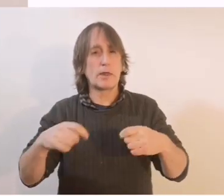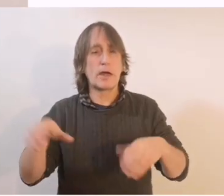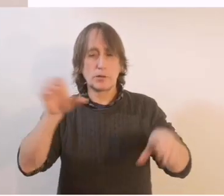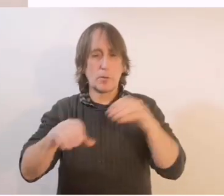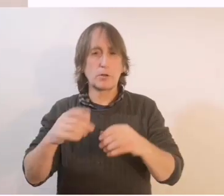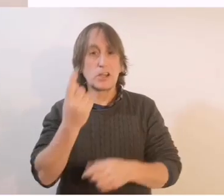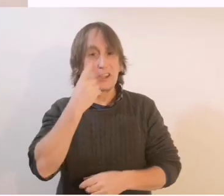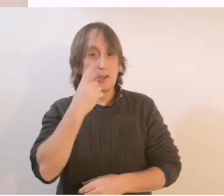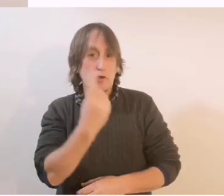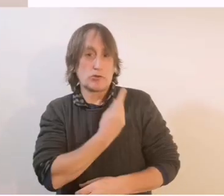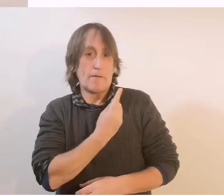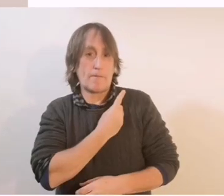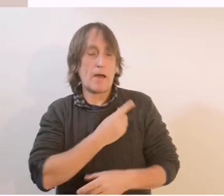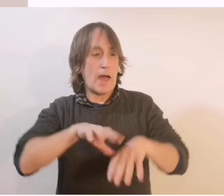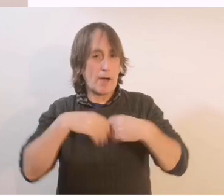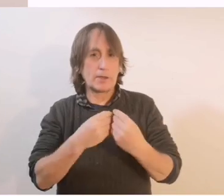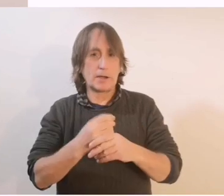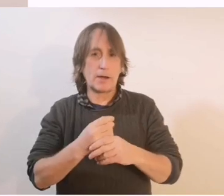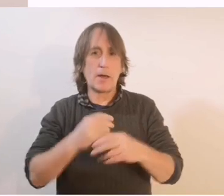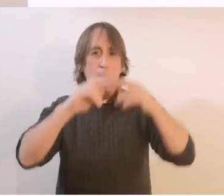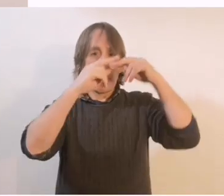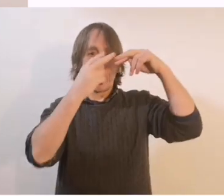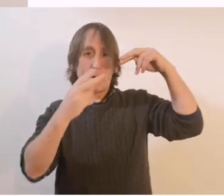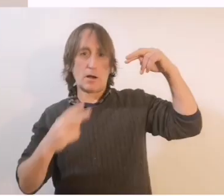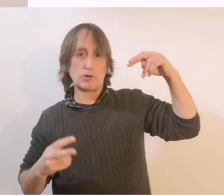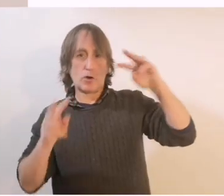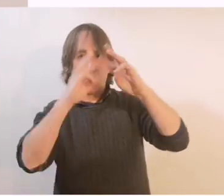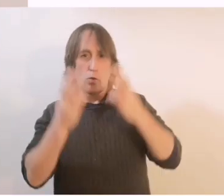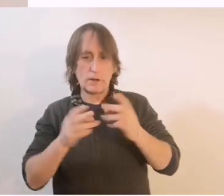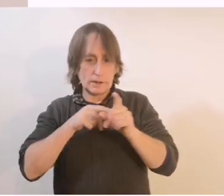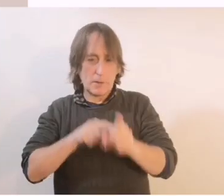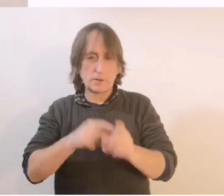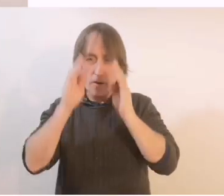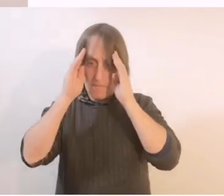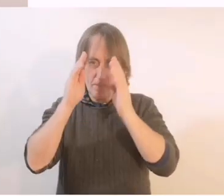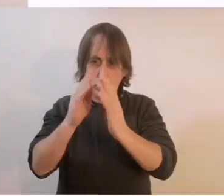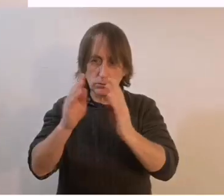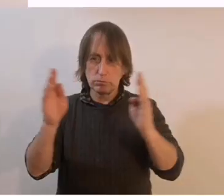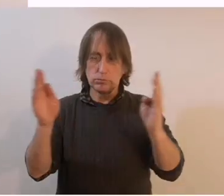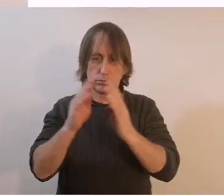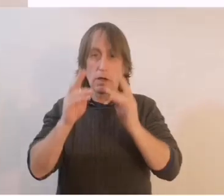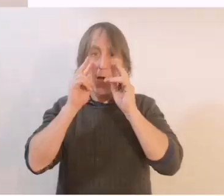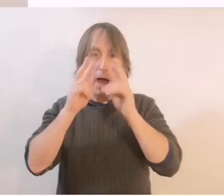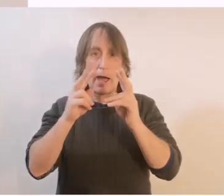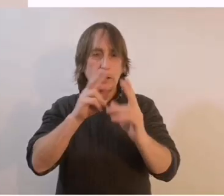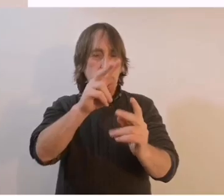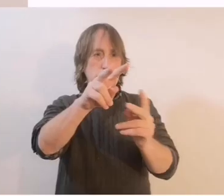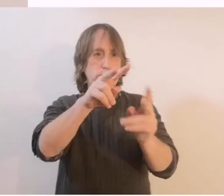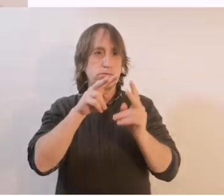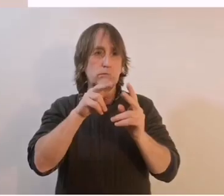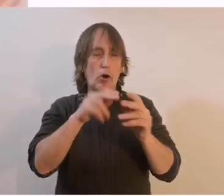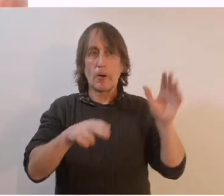experiment and see for yourself. Everything in the biological realm depends on focus. Whether it's focusing our eyes, our